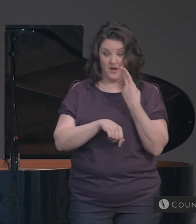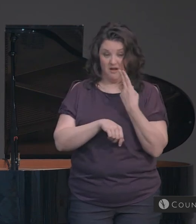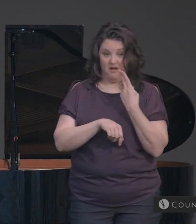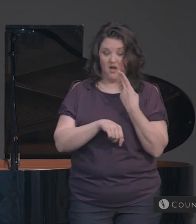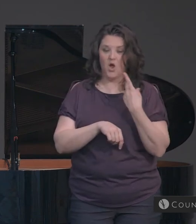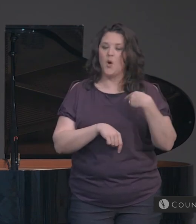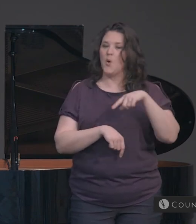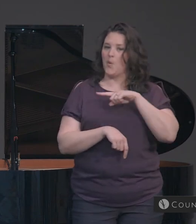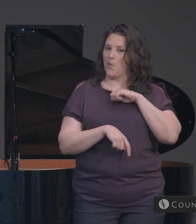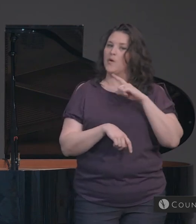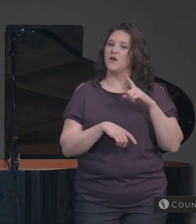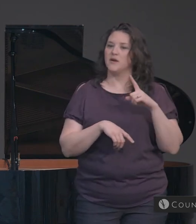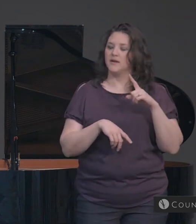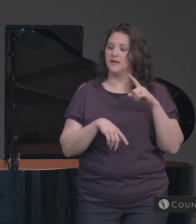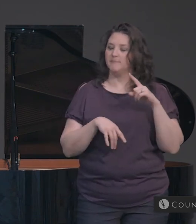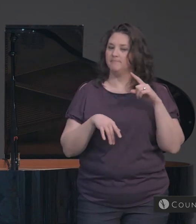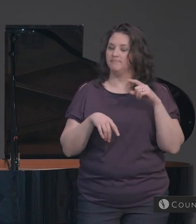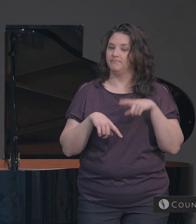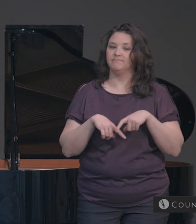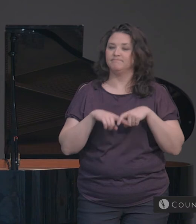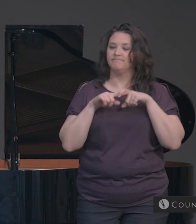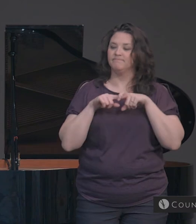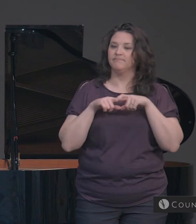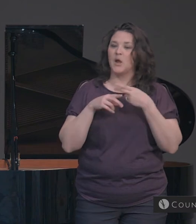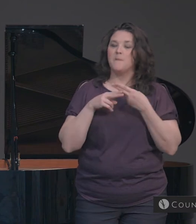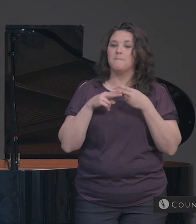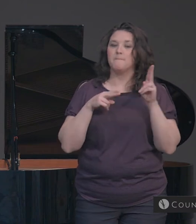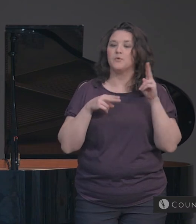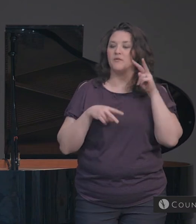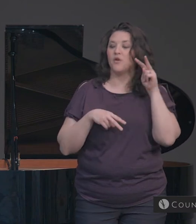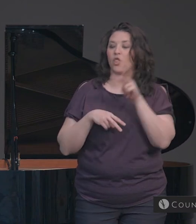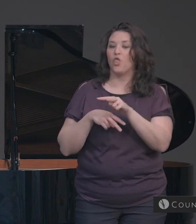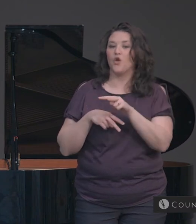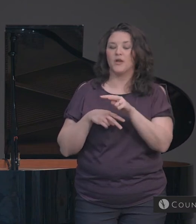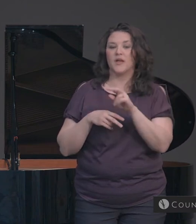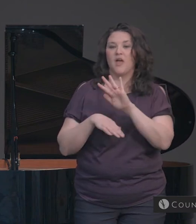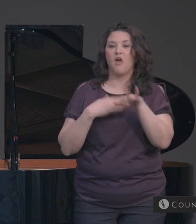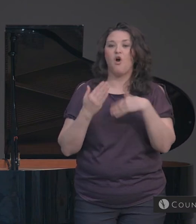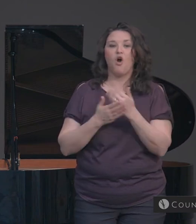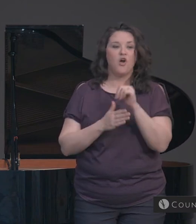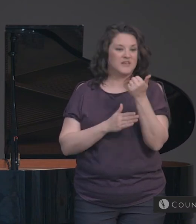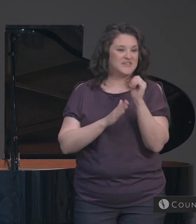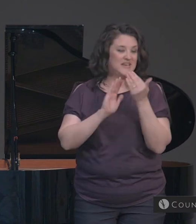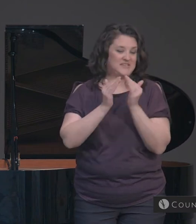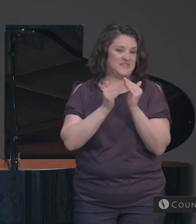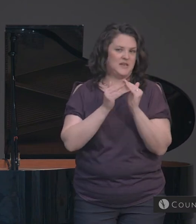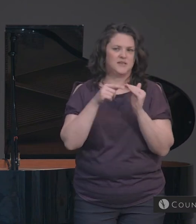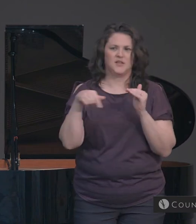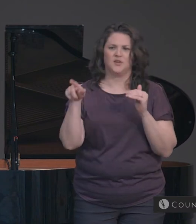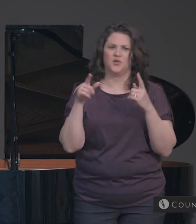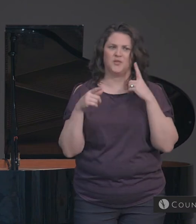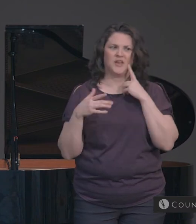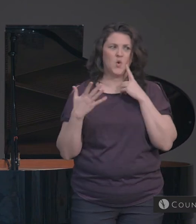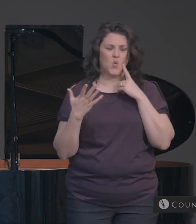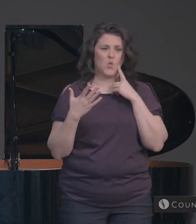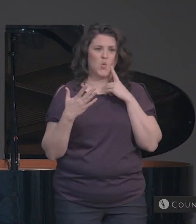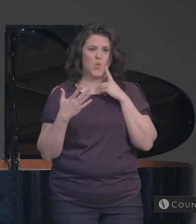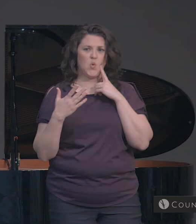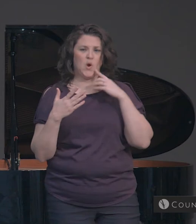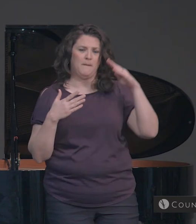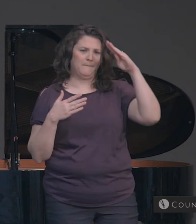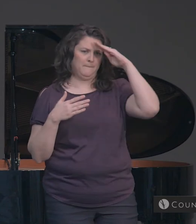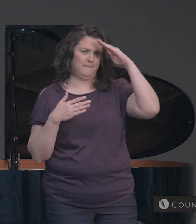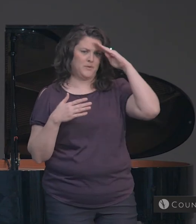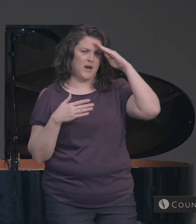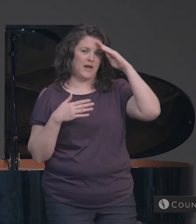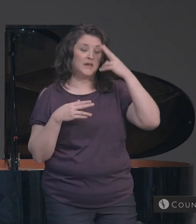we're going to take just a brief look at all 10 cities and what he does. I know you just thought, Brian, taking a brief look